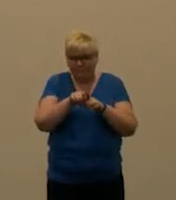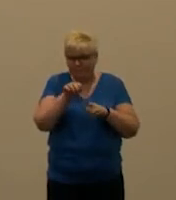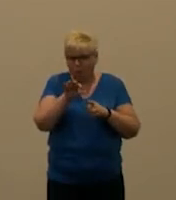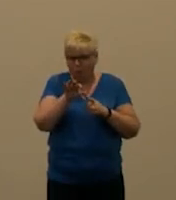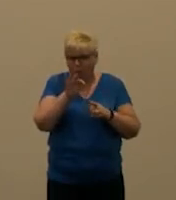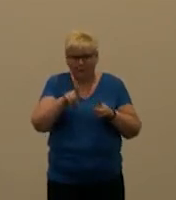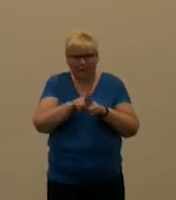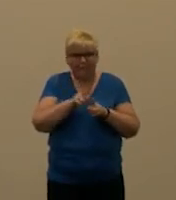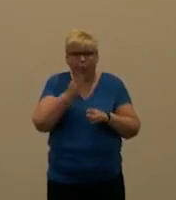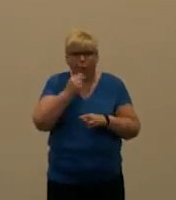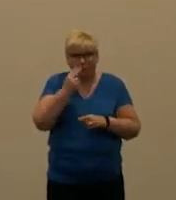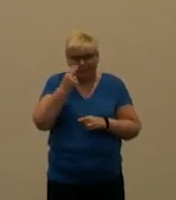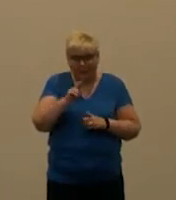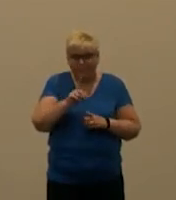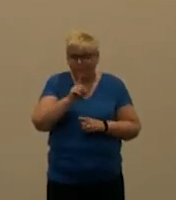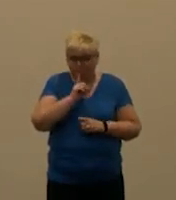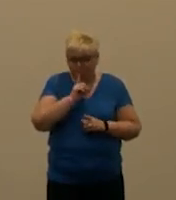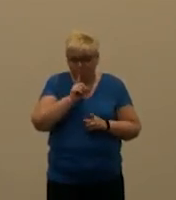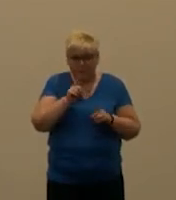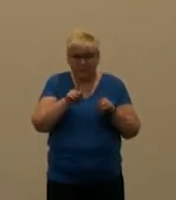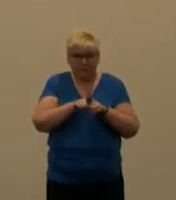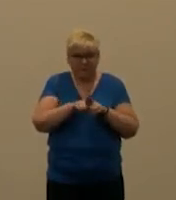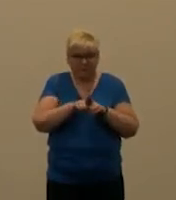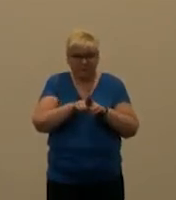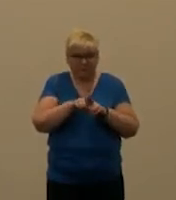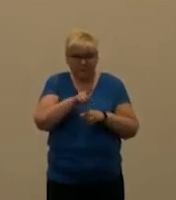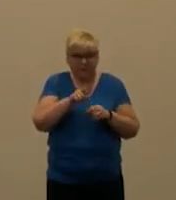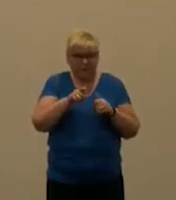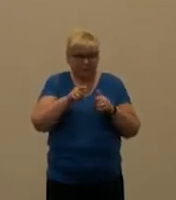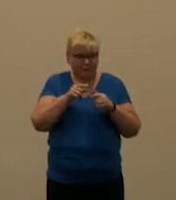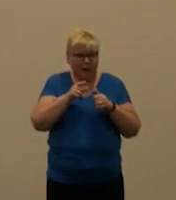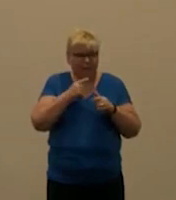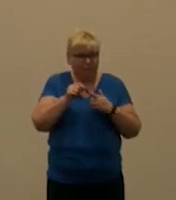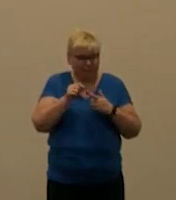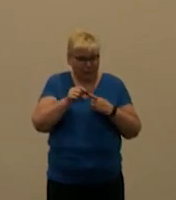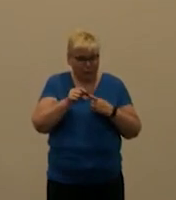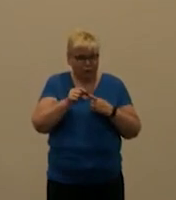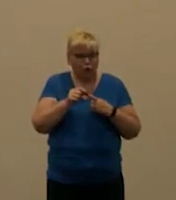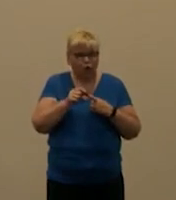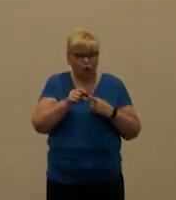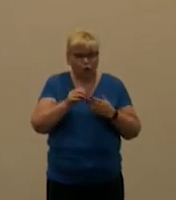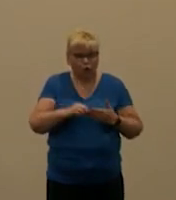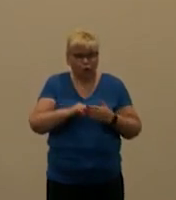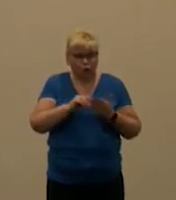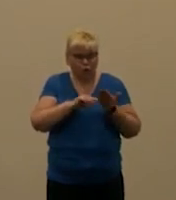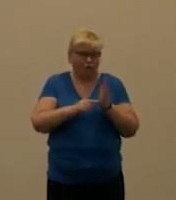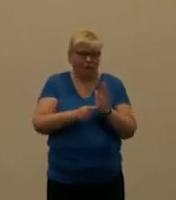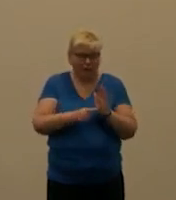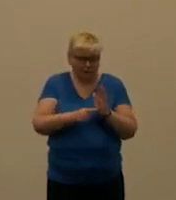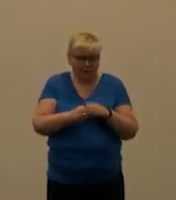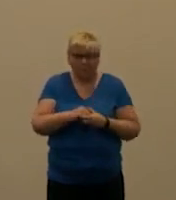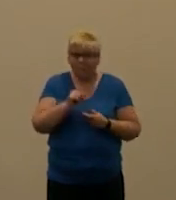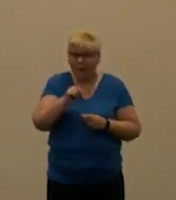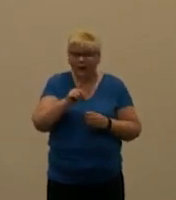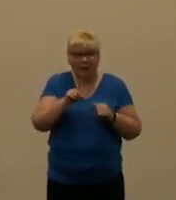same username and password, as well multi-factor authentication to connect to the Virtual Wan endpoint. And